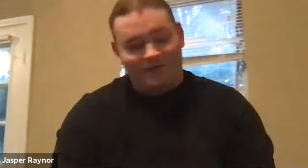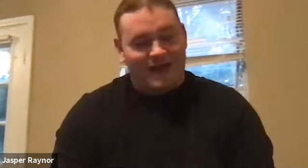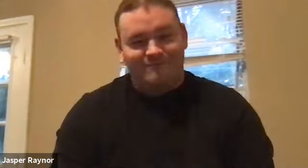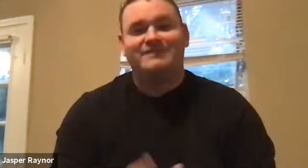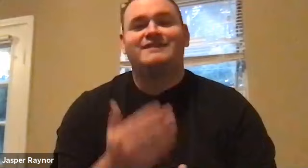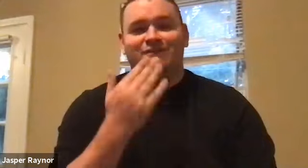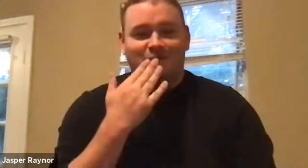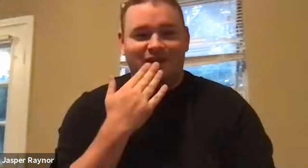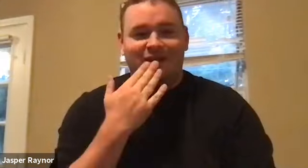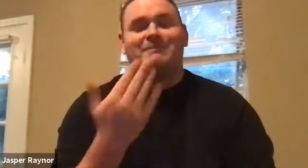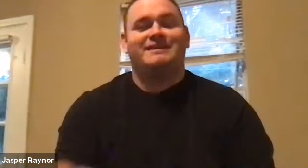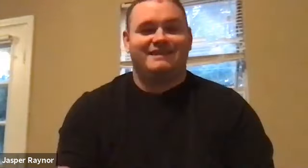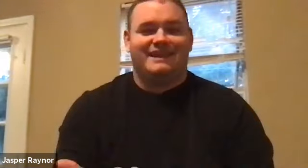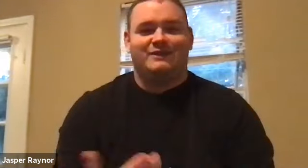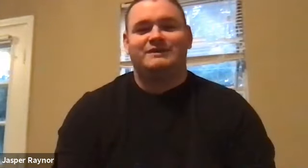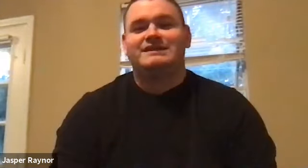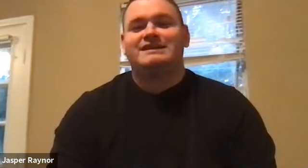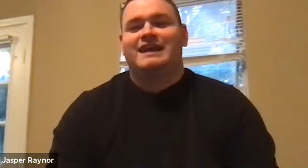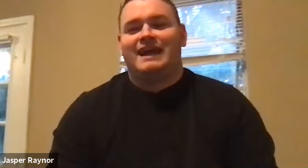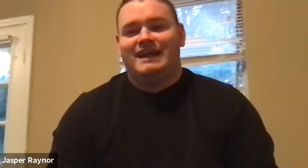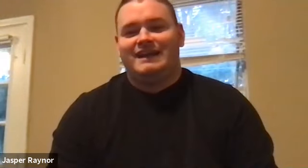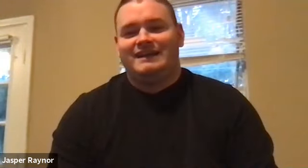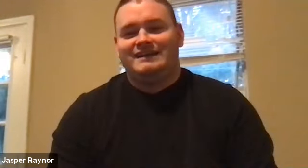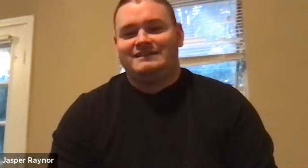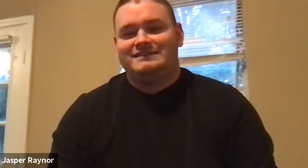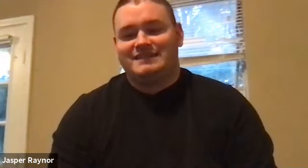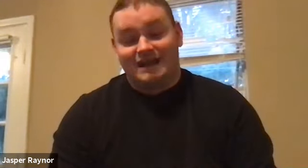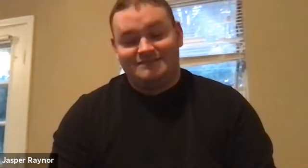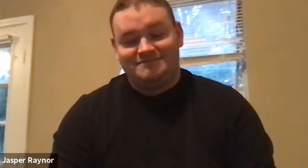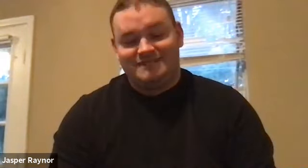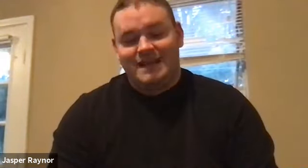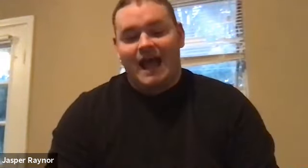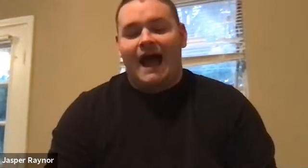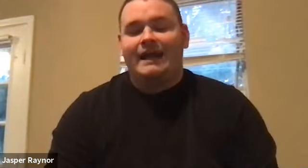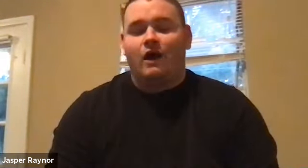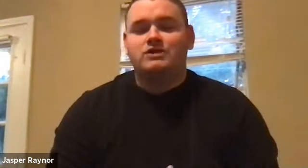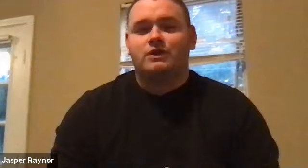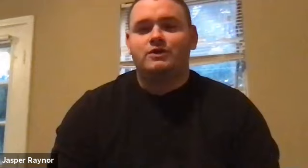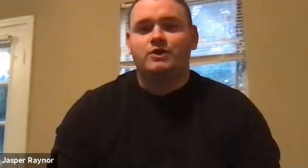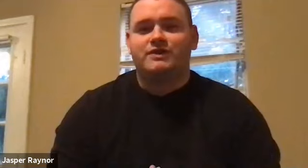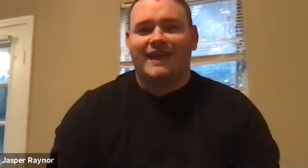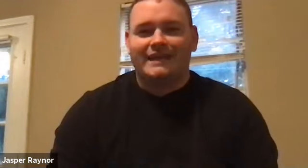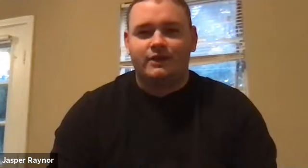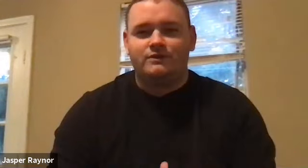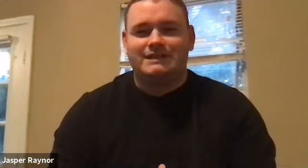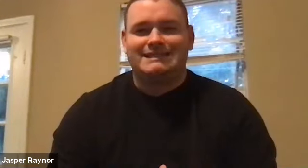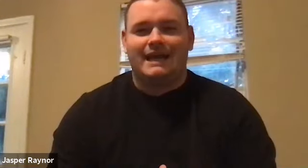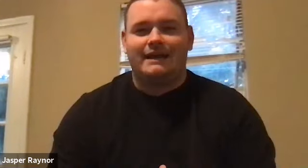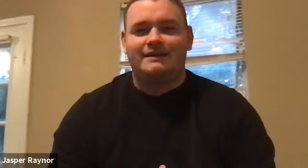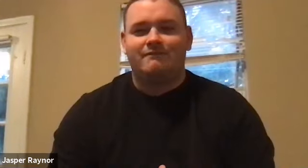that. From your lip, thank you. And yeah. I also use thank you to sign